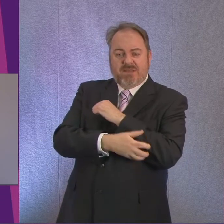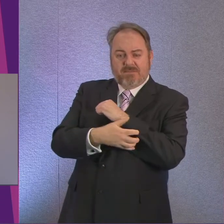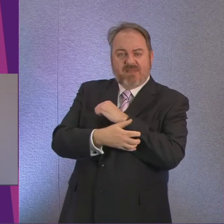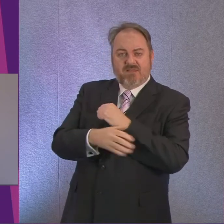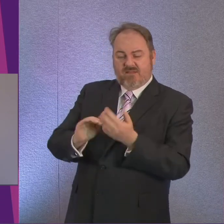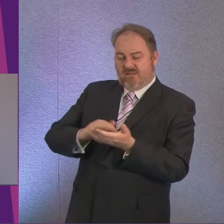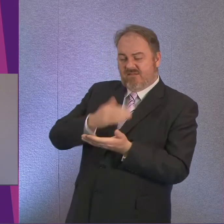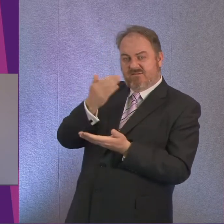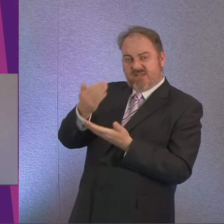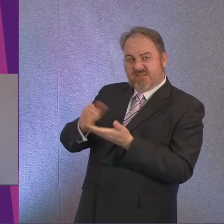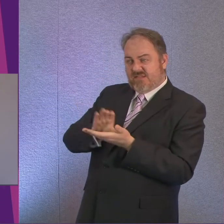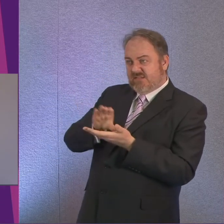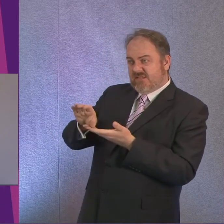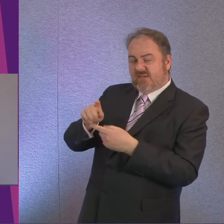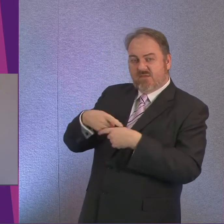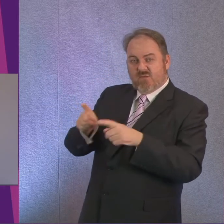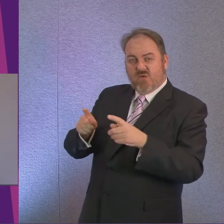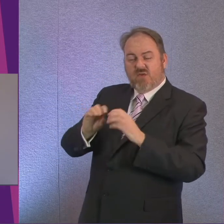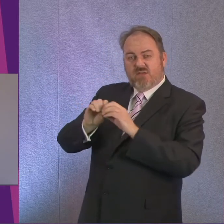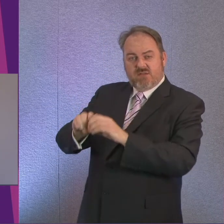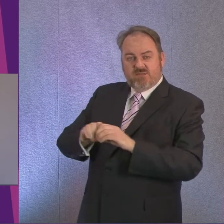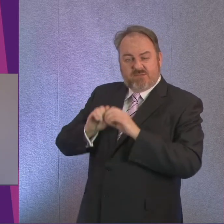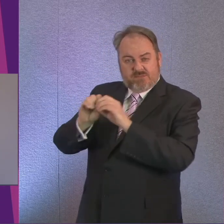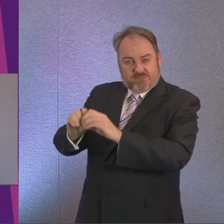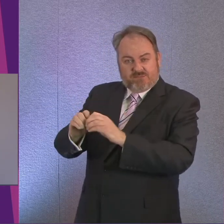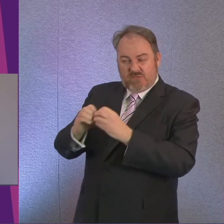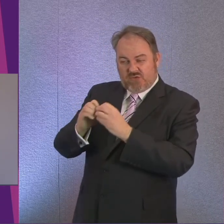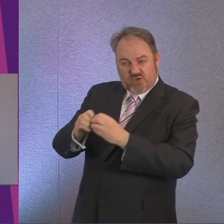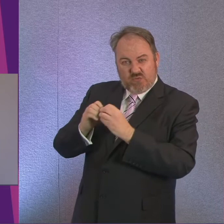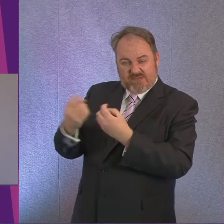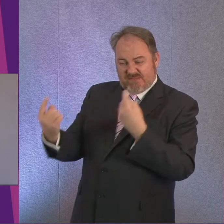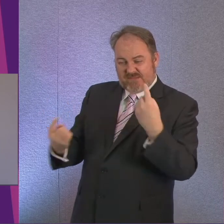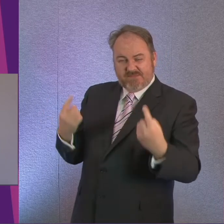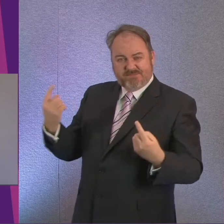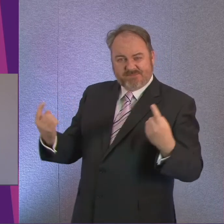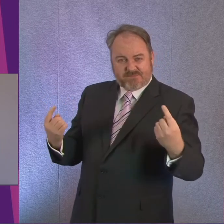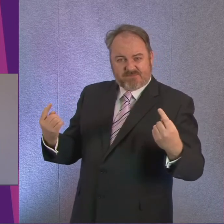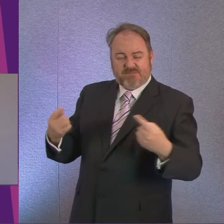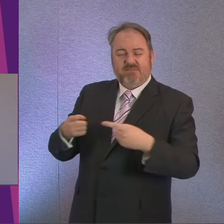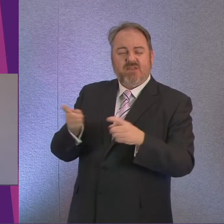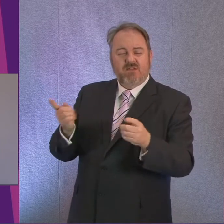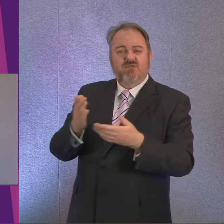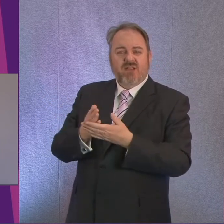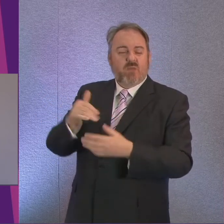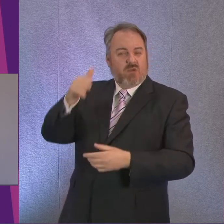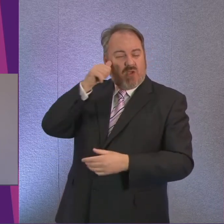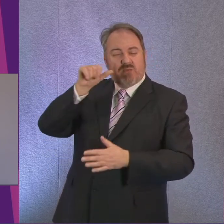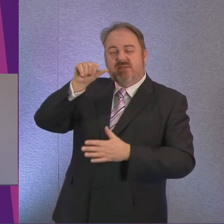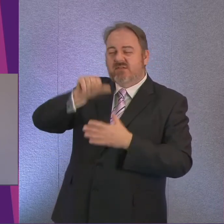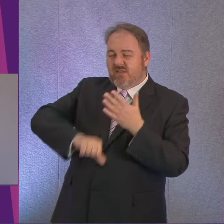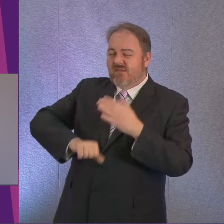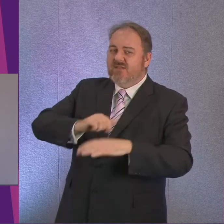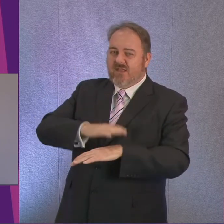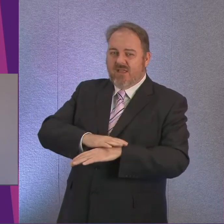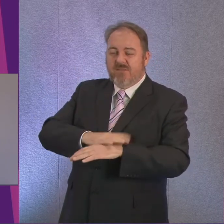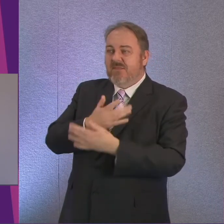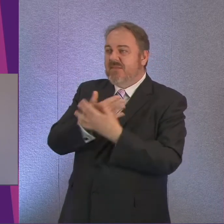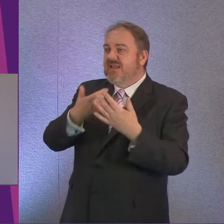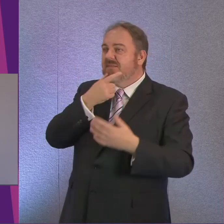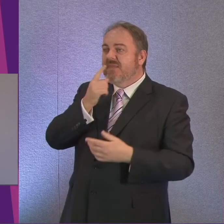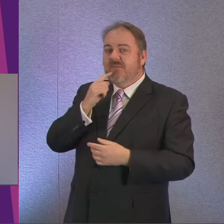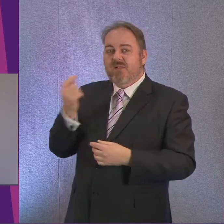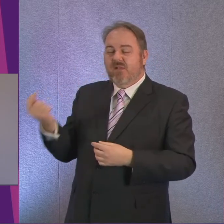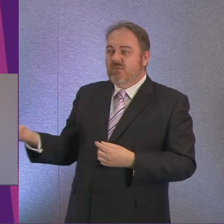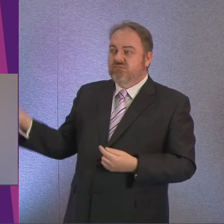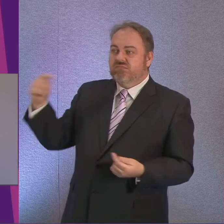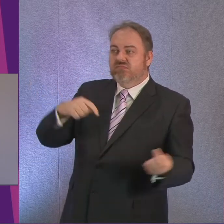we are paying close attention to this issue. We recognise it's a very difficult situation for Scotland students, and indeed students who are studying in our country from